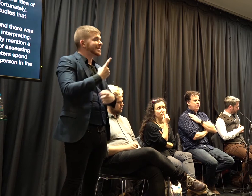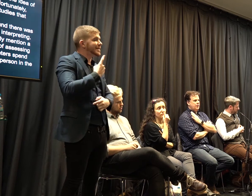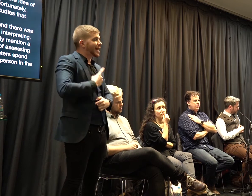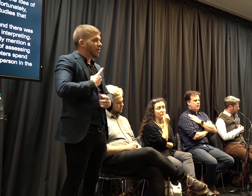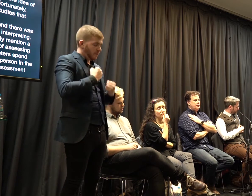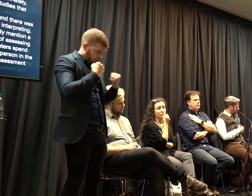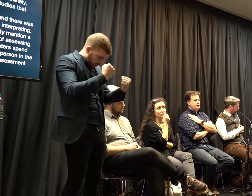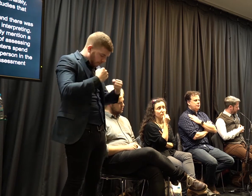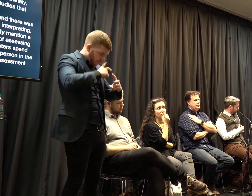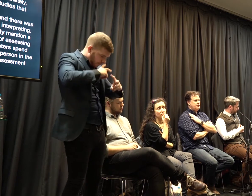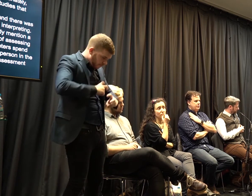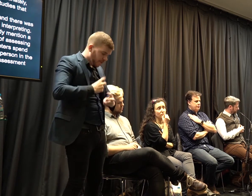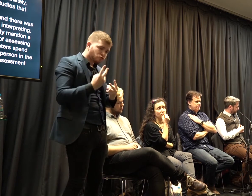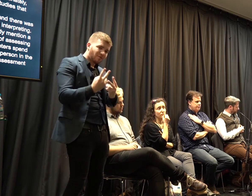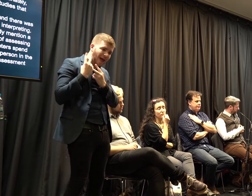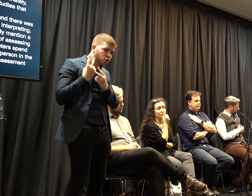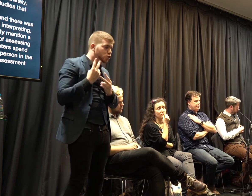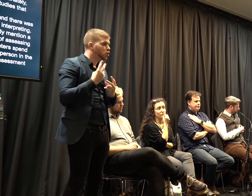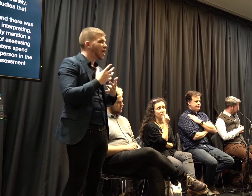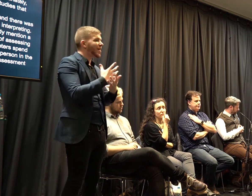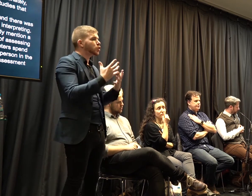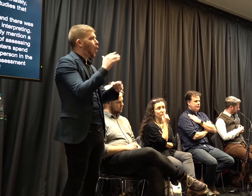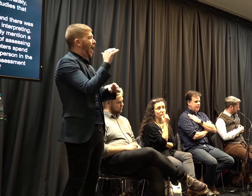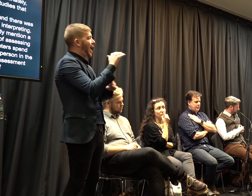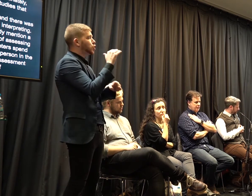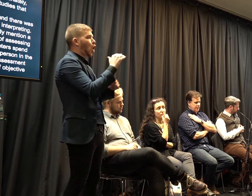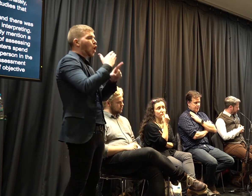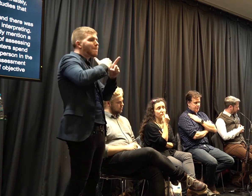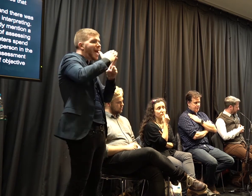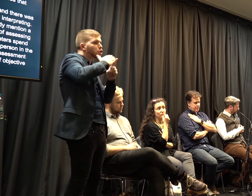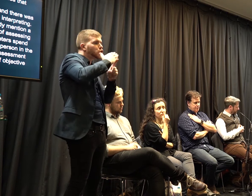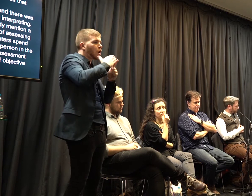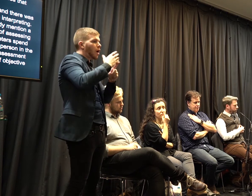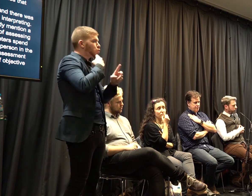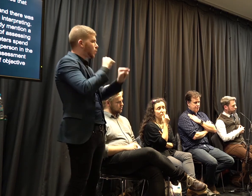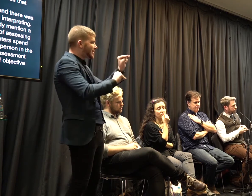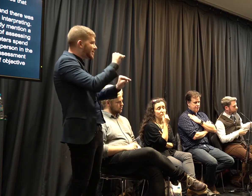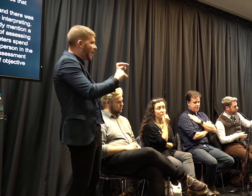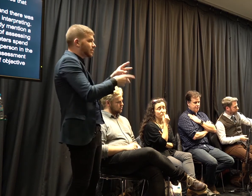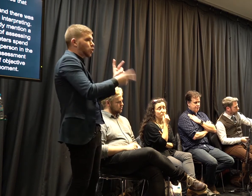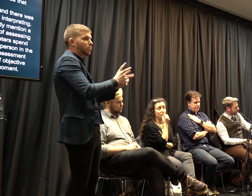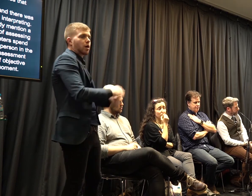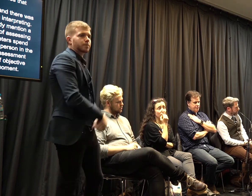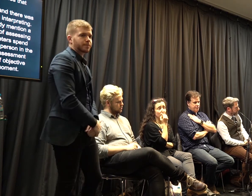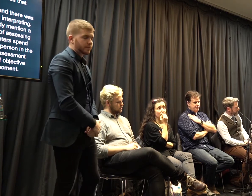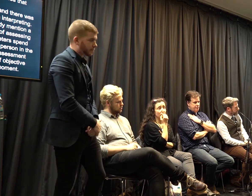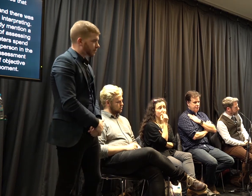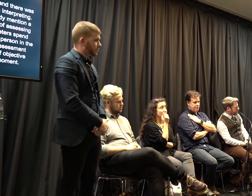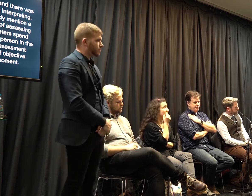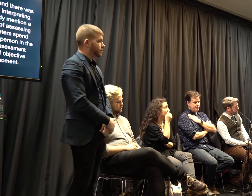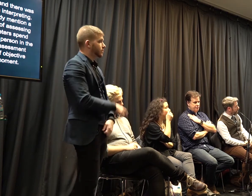practice, but there's no sort of objective external measures that are in place at the moment. Sorry, there's another question